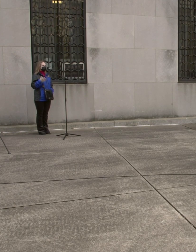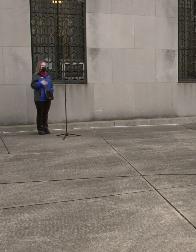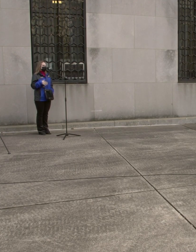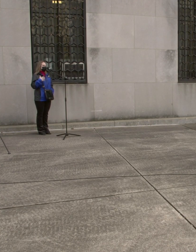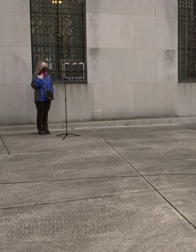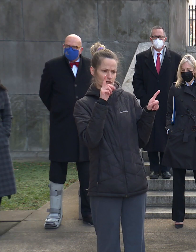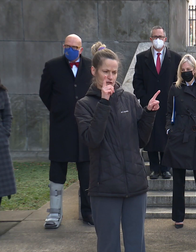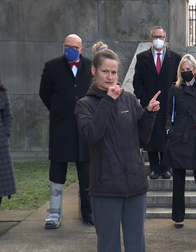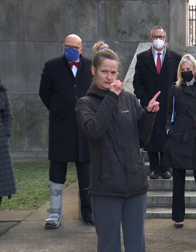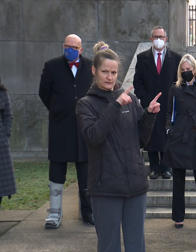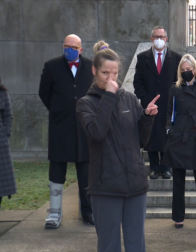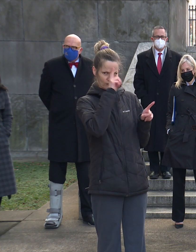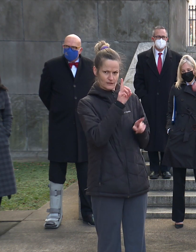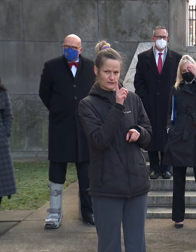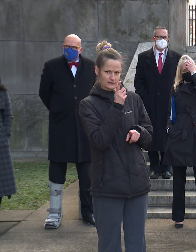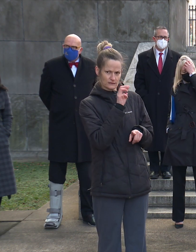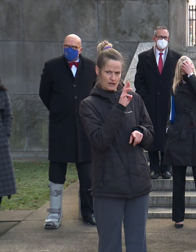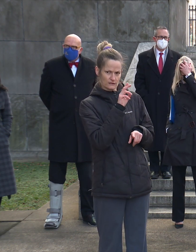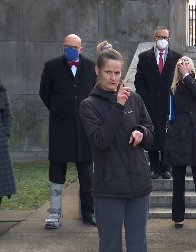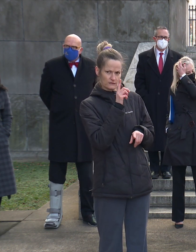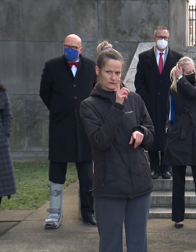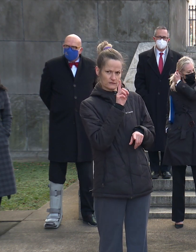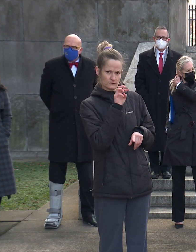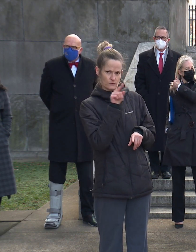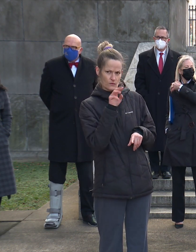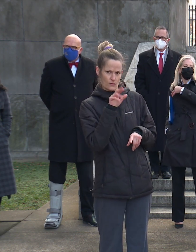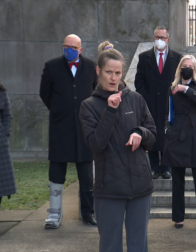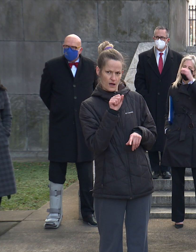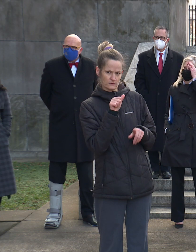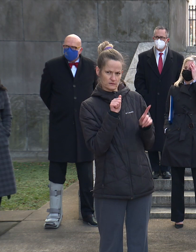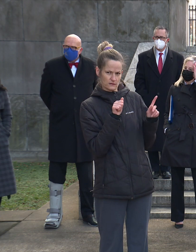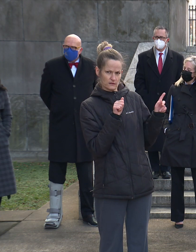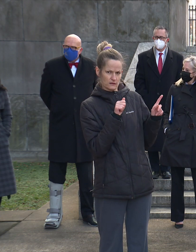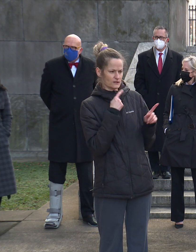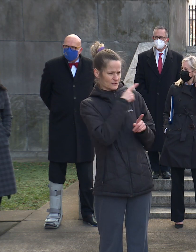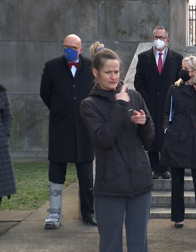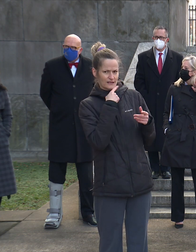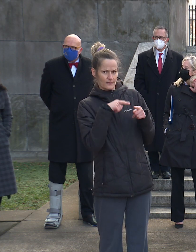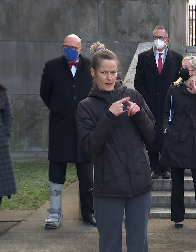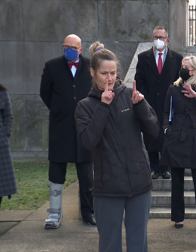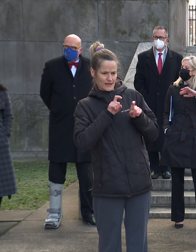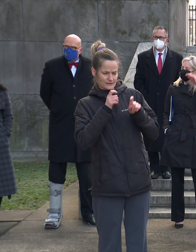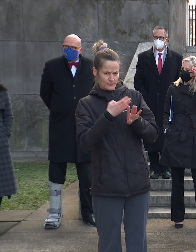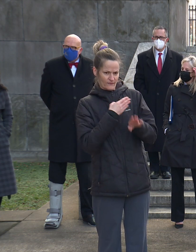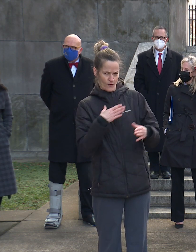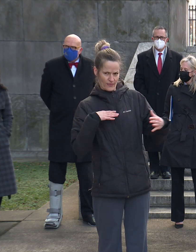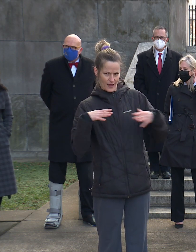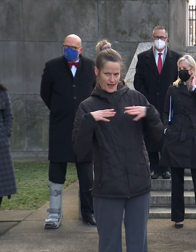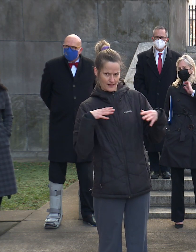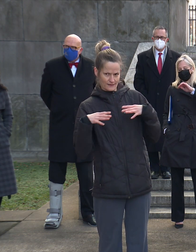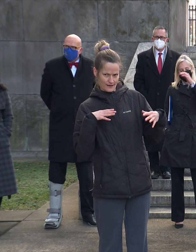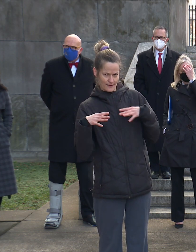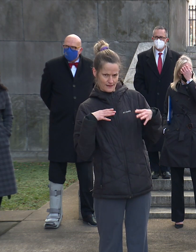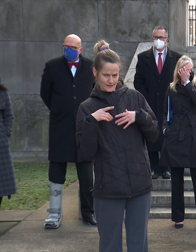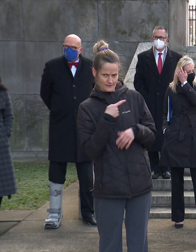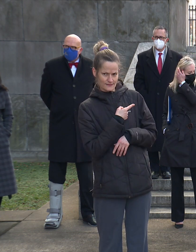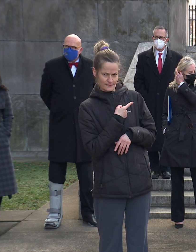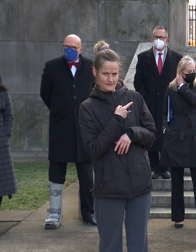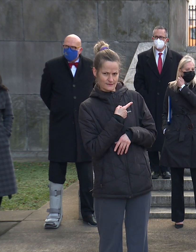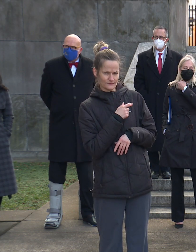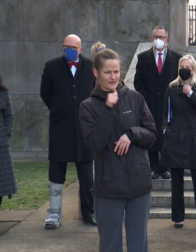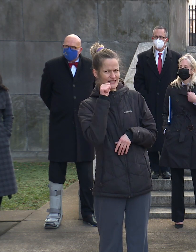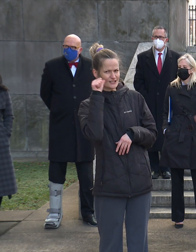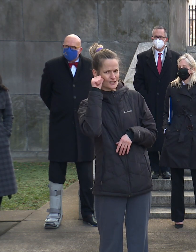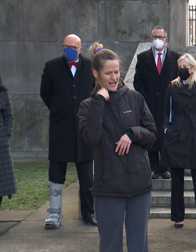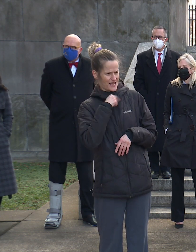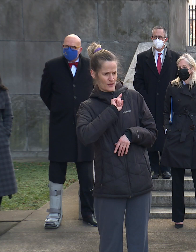talking a lot about getting people tested before the holidays, but yesterday I was out at the Pratt Libraries. I was out at the testing site at Village Baptist Church. I mean,